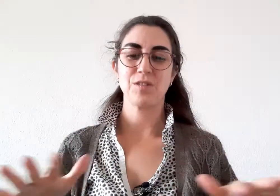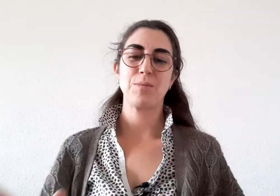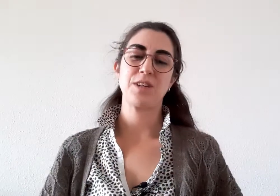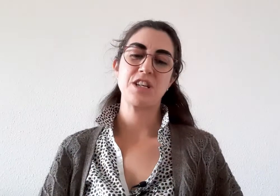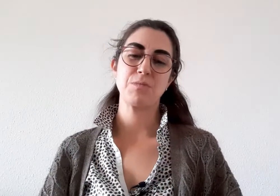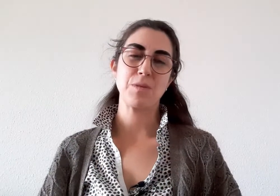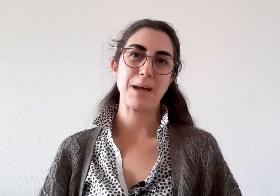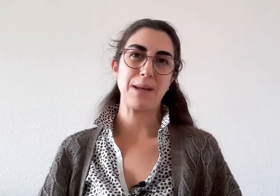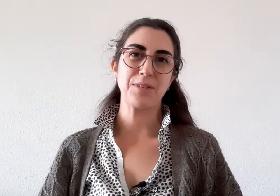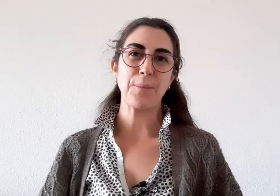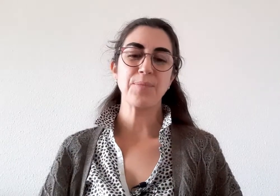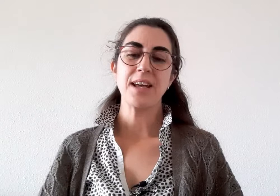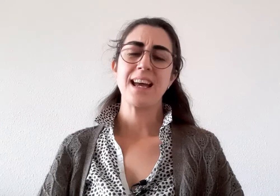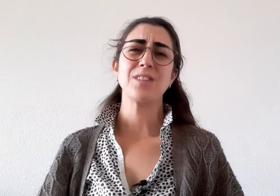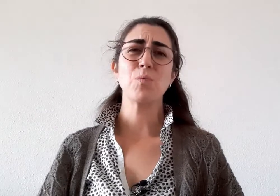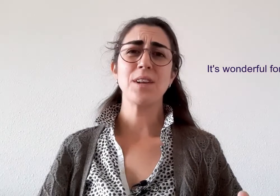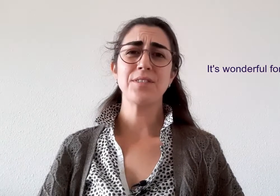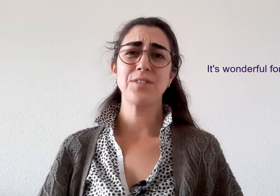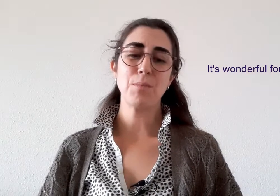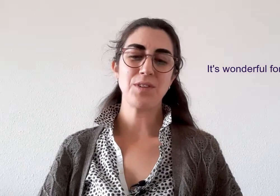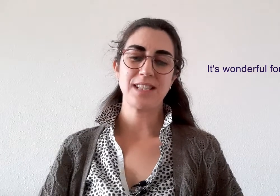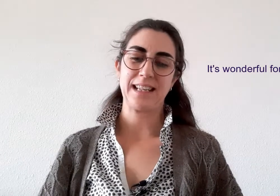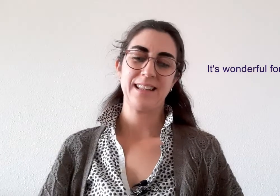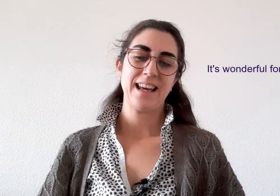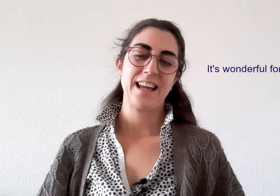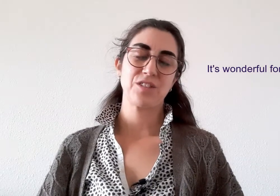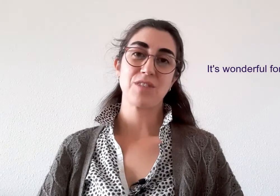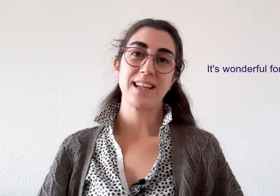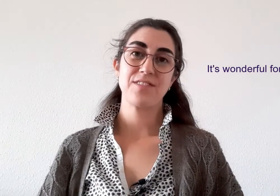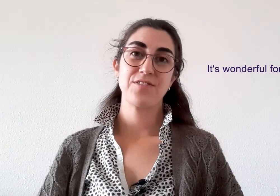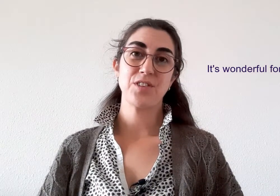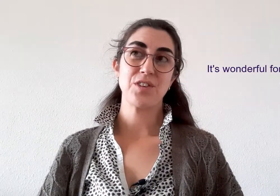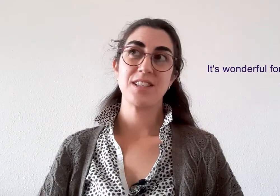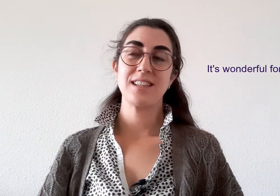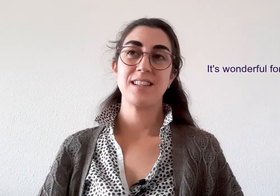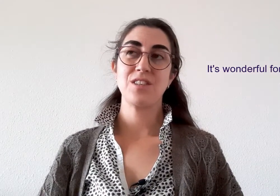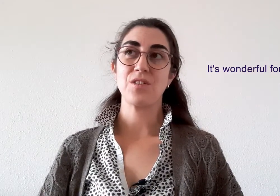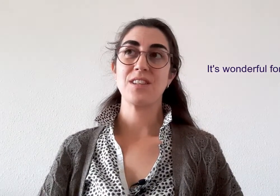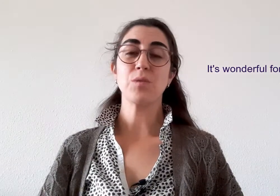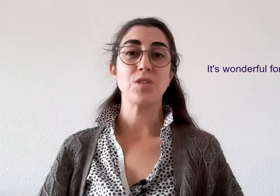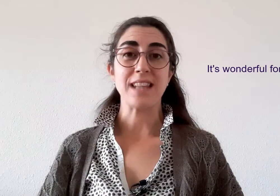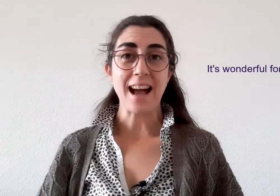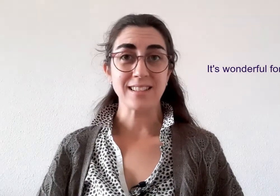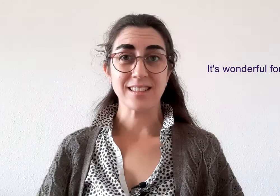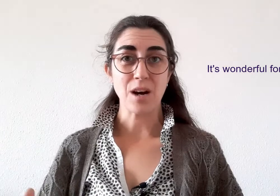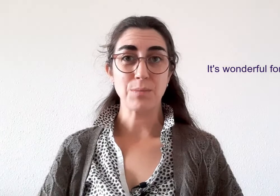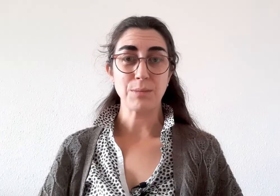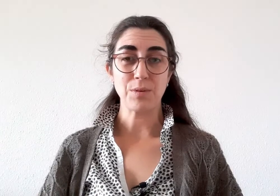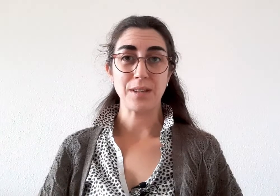communication with your baby. So it's wonderful for bonding. It's great for also dads to help with the bonding, because